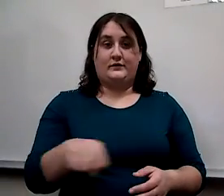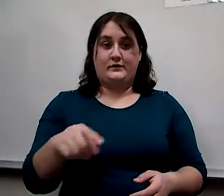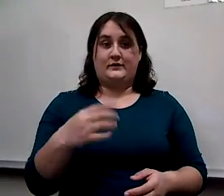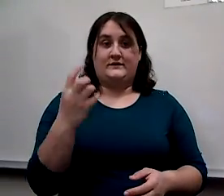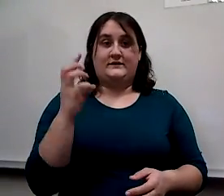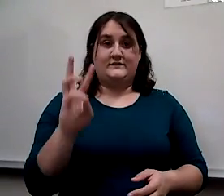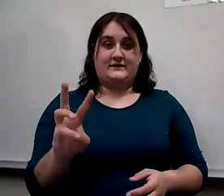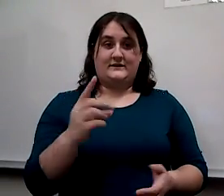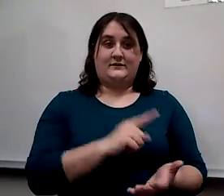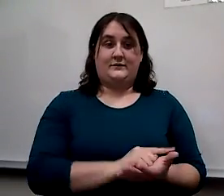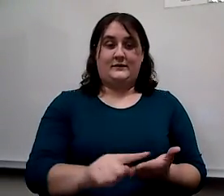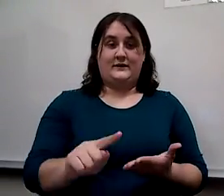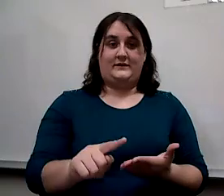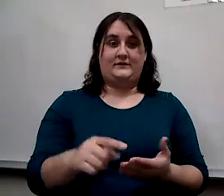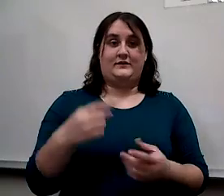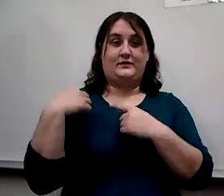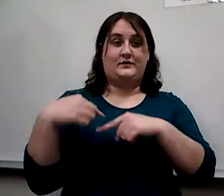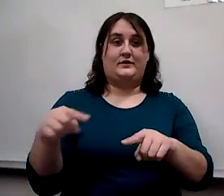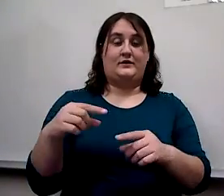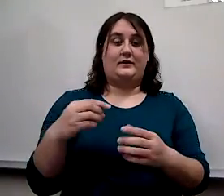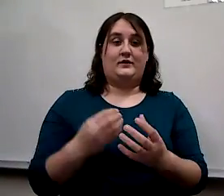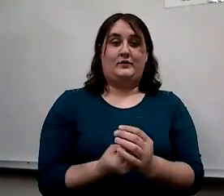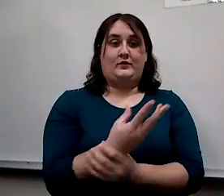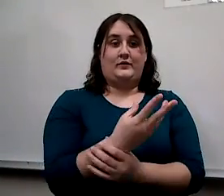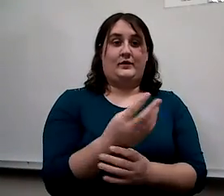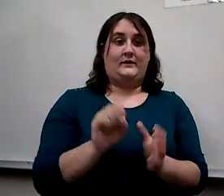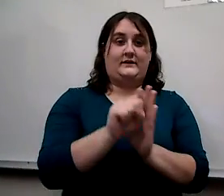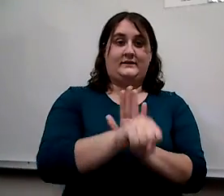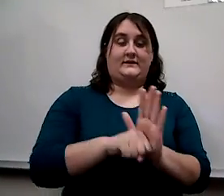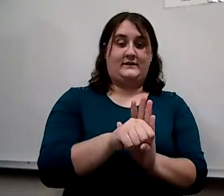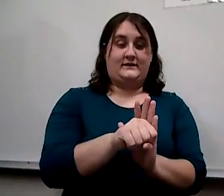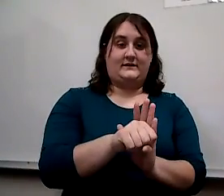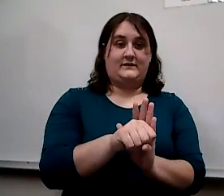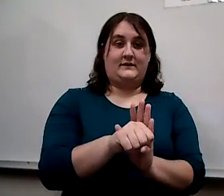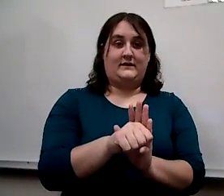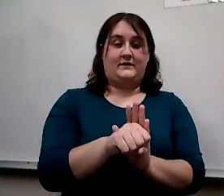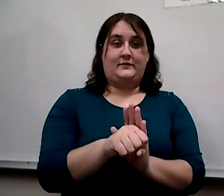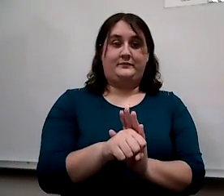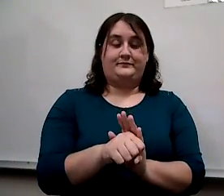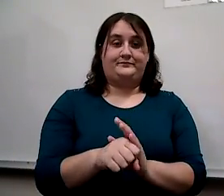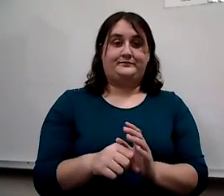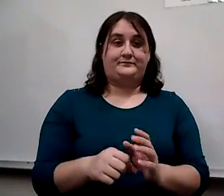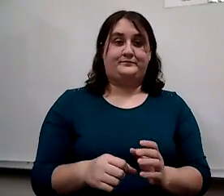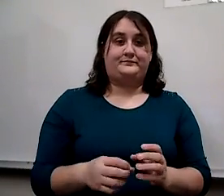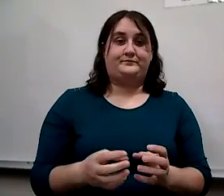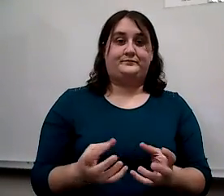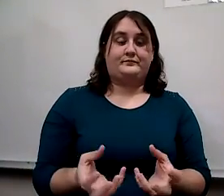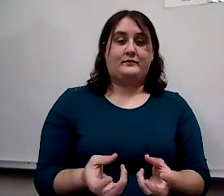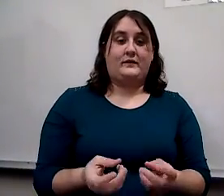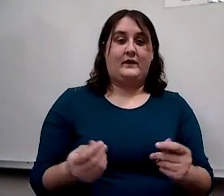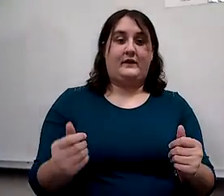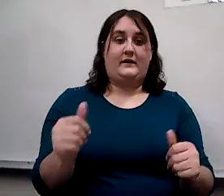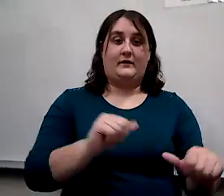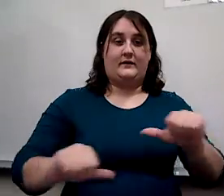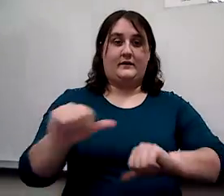season will protect your investment. It is applied by turning over the soil around the rose bush and working the granules of